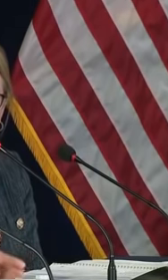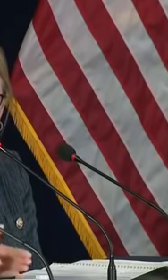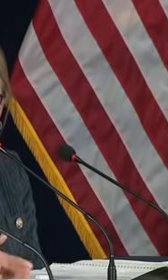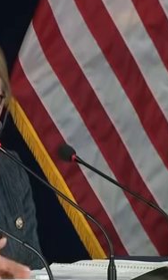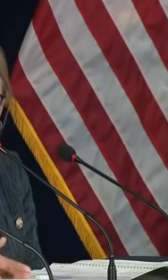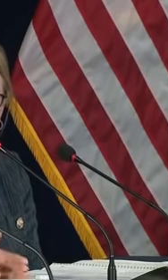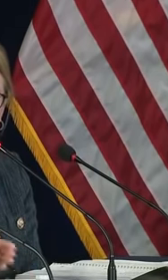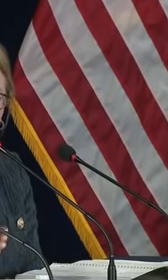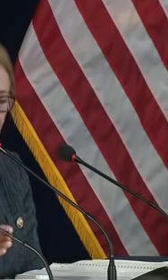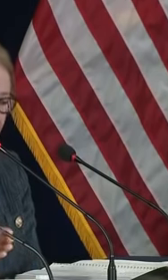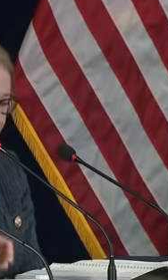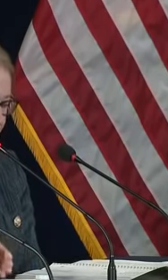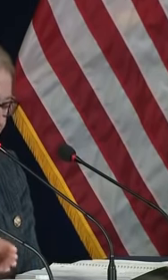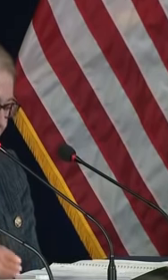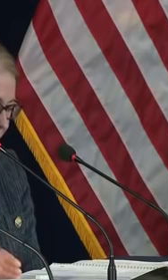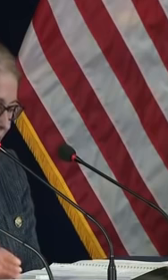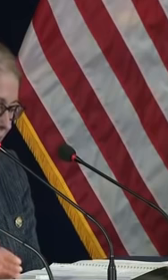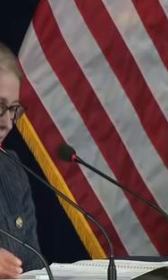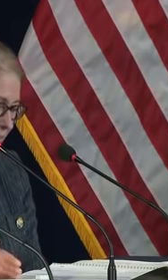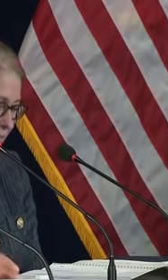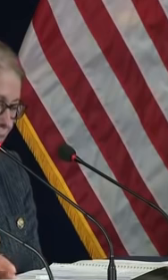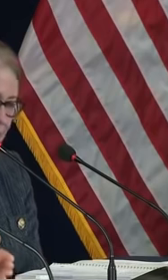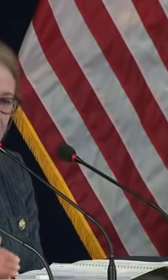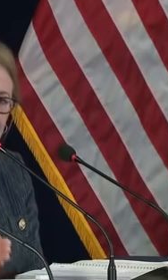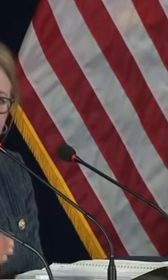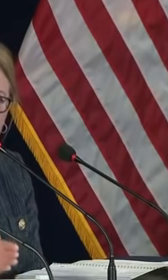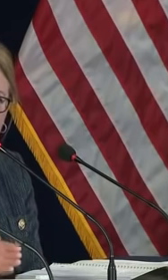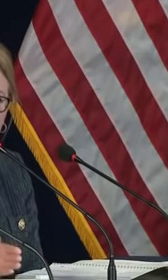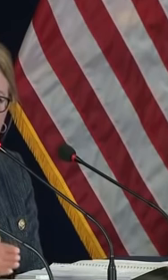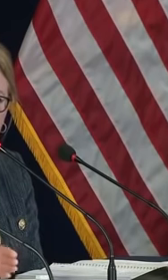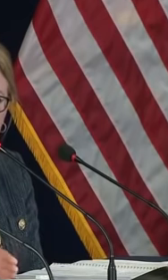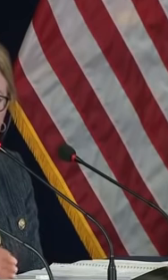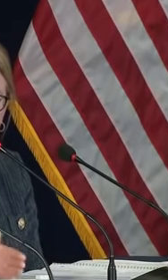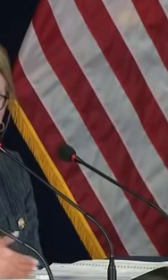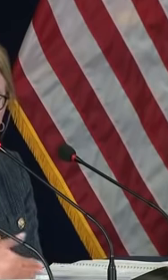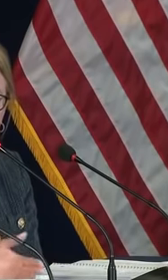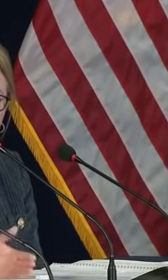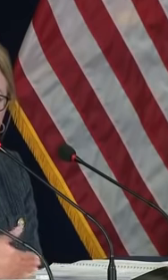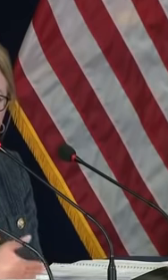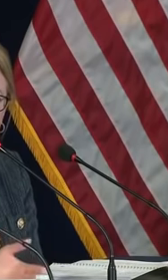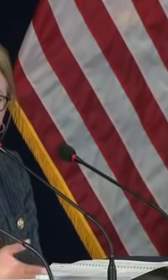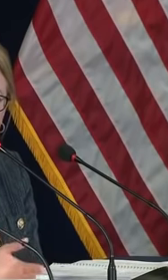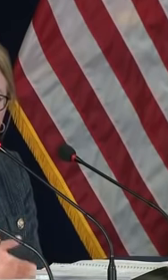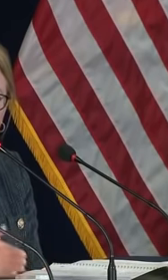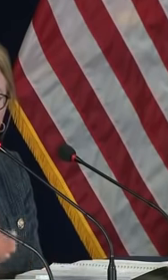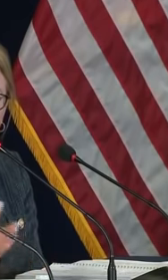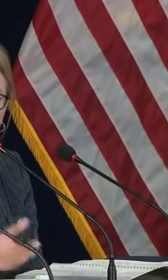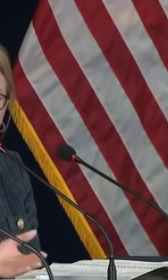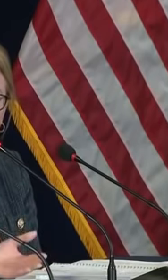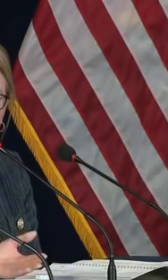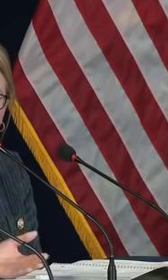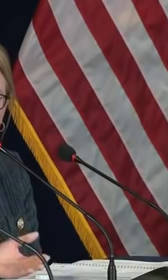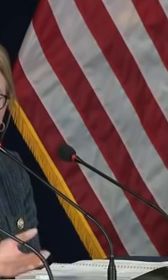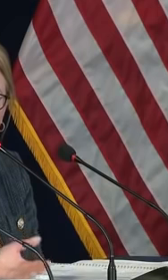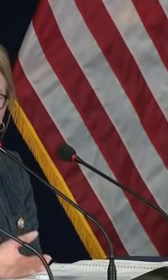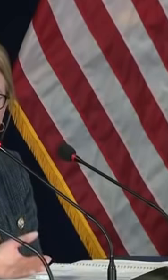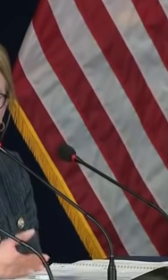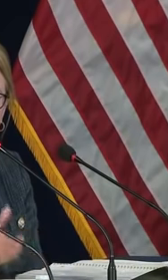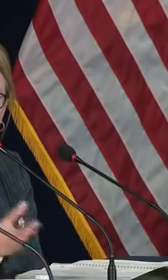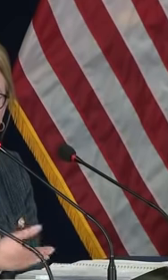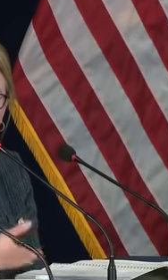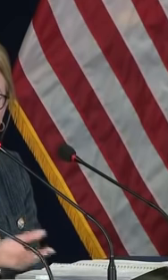cases have had some sort of exposure to a confirmed case, but many of them don't have a